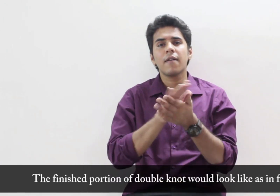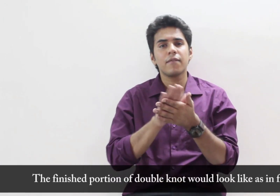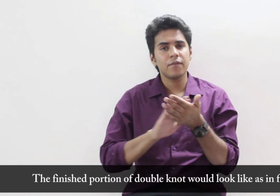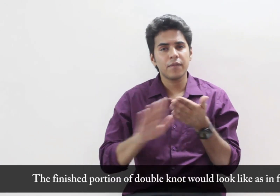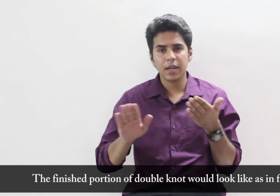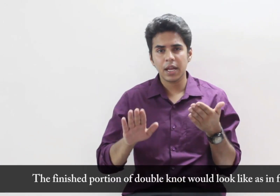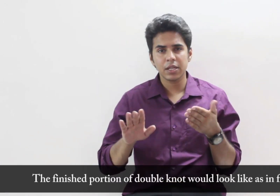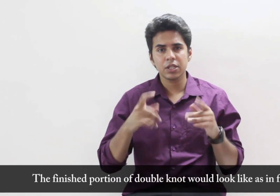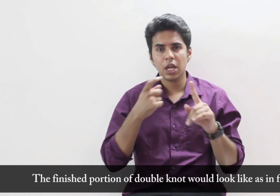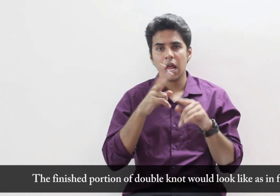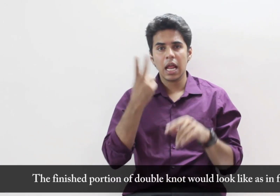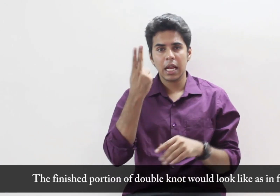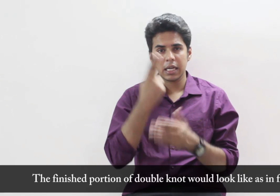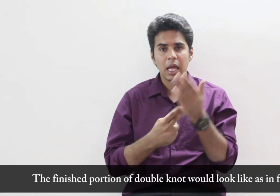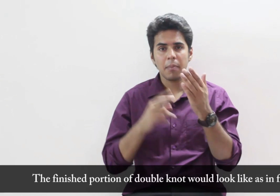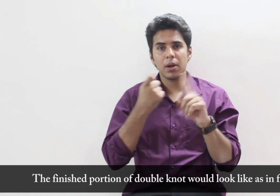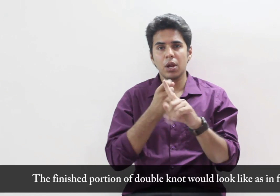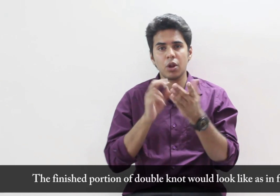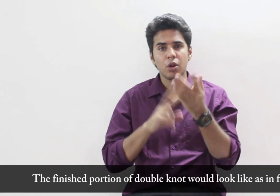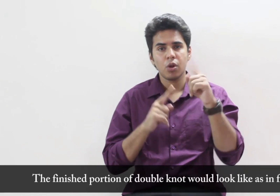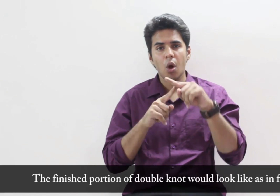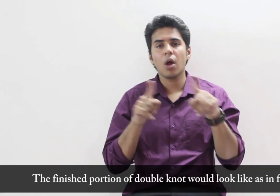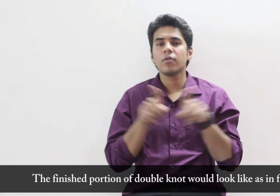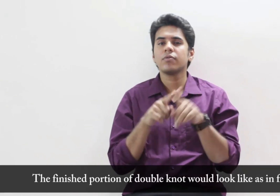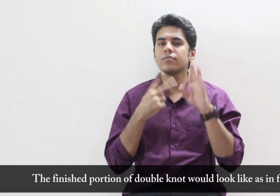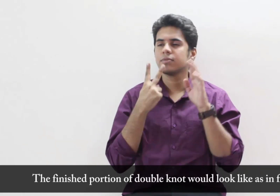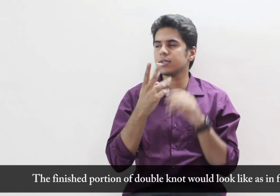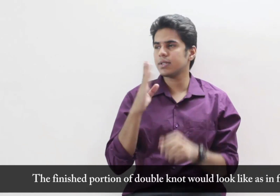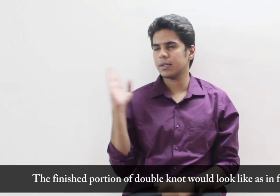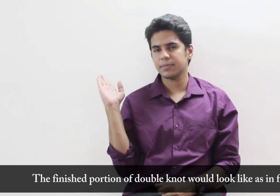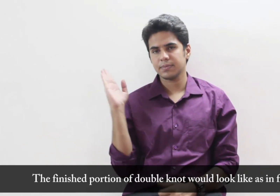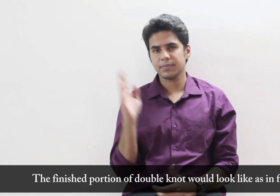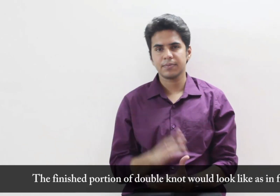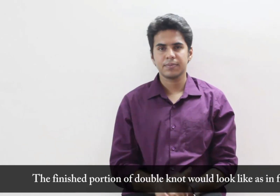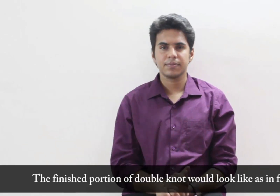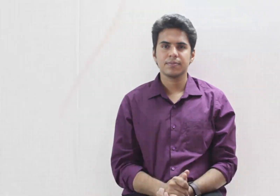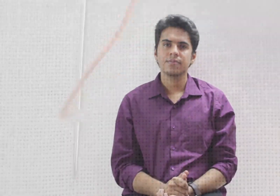The finished portion of double knot would look like as in the figure.